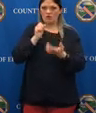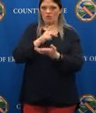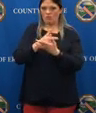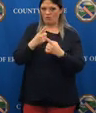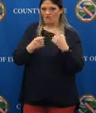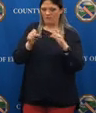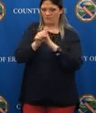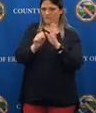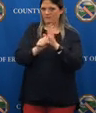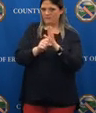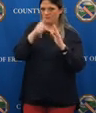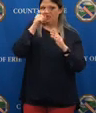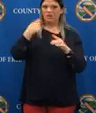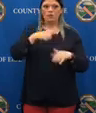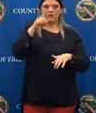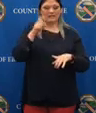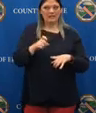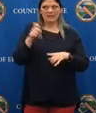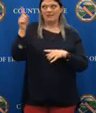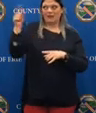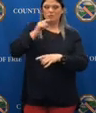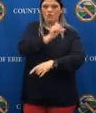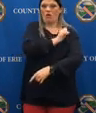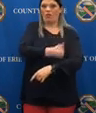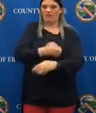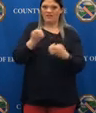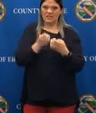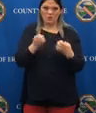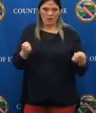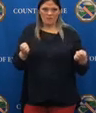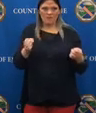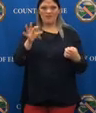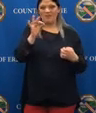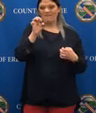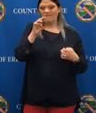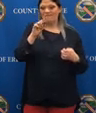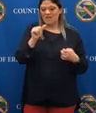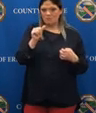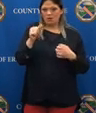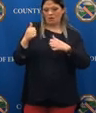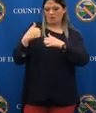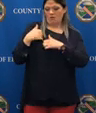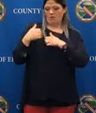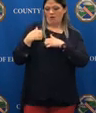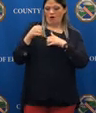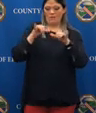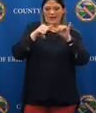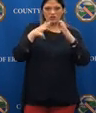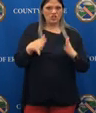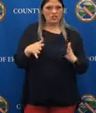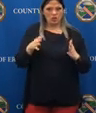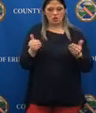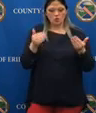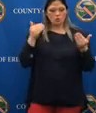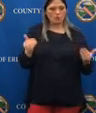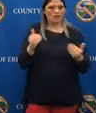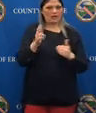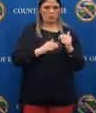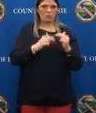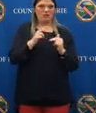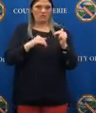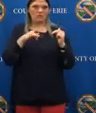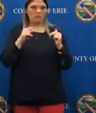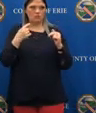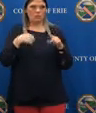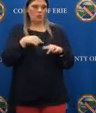to do it, because we need to get them to authorize the equipment and authorize FEMA and the Army Corps of Engineers to move ahead and build it.